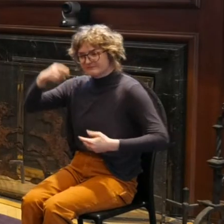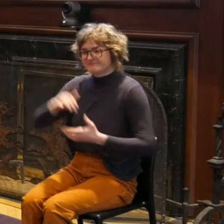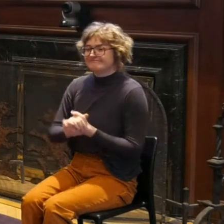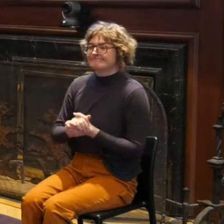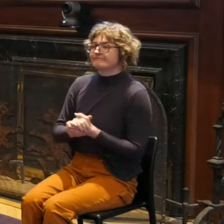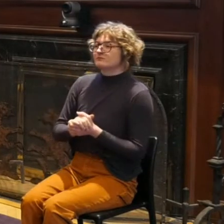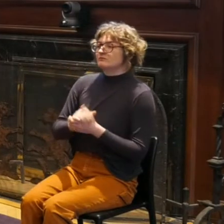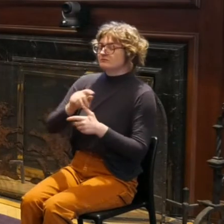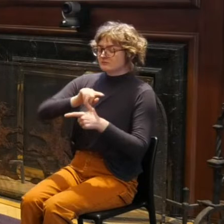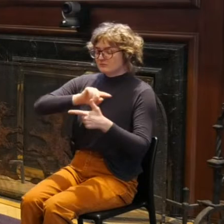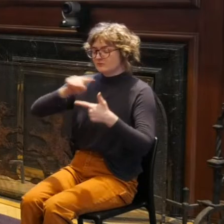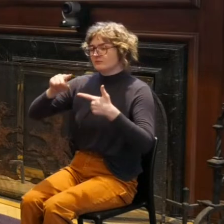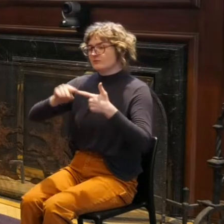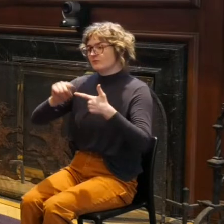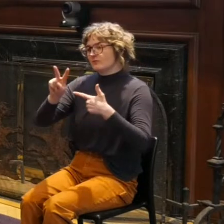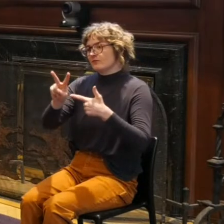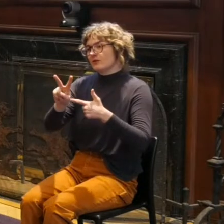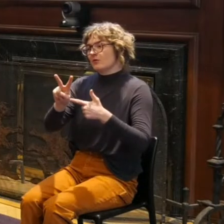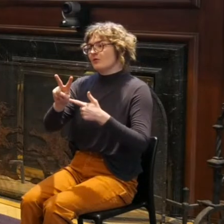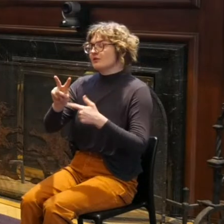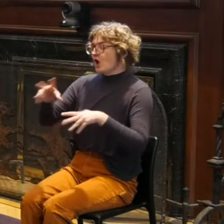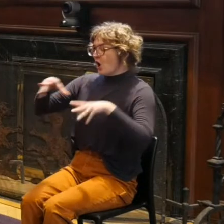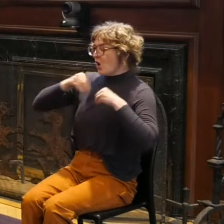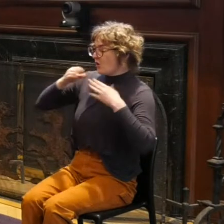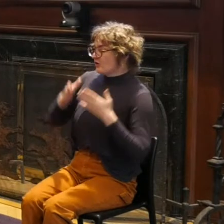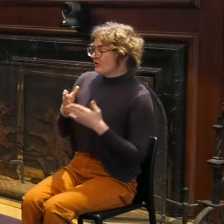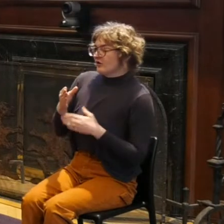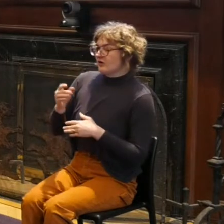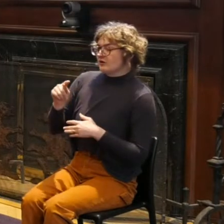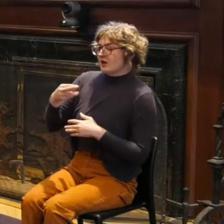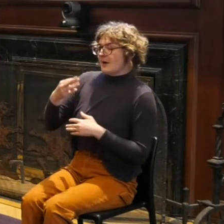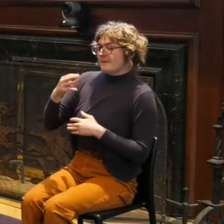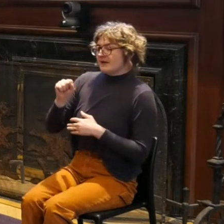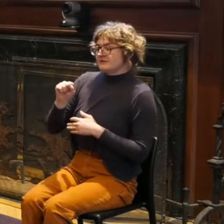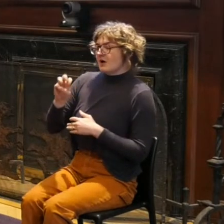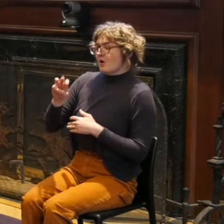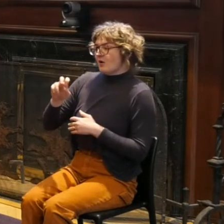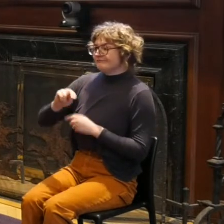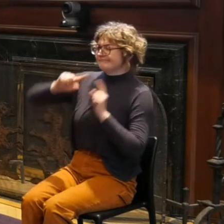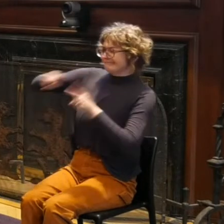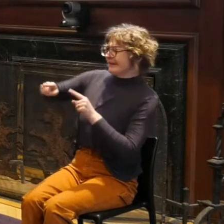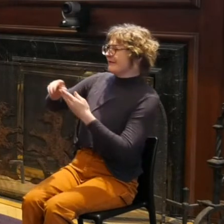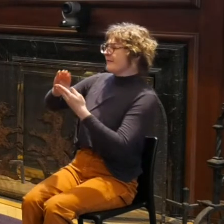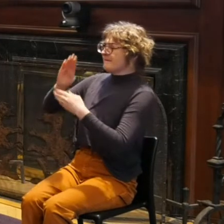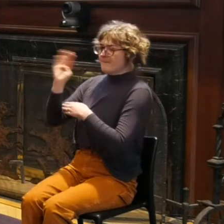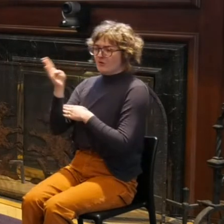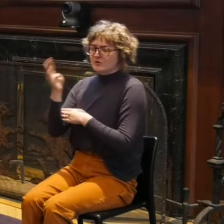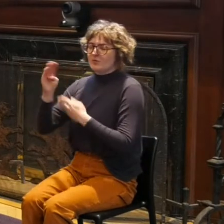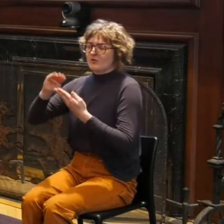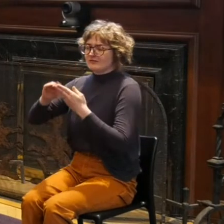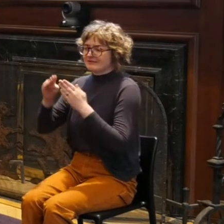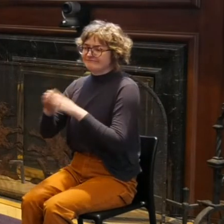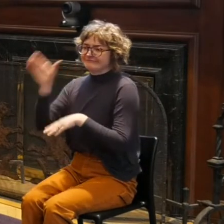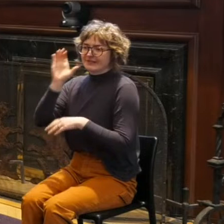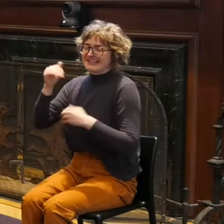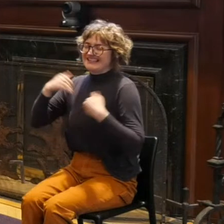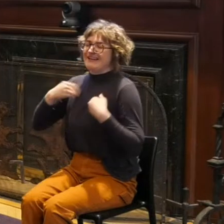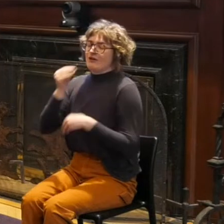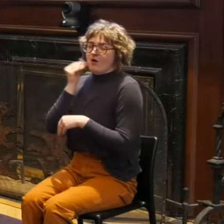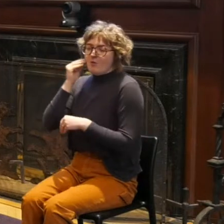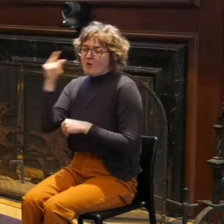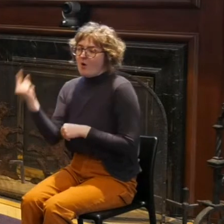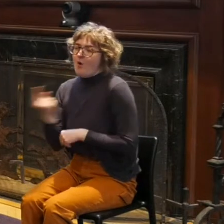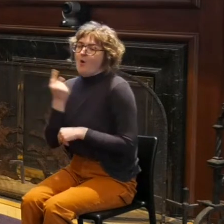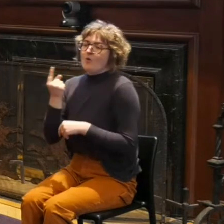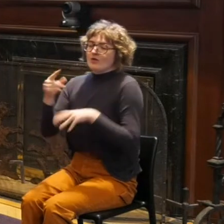Two, his owner, Thomas Auld, would send him to Baltimore to a cousin whose home needed the service only an